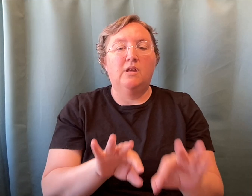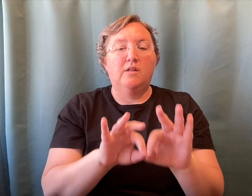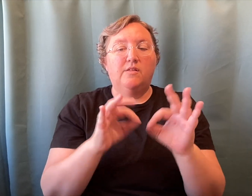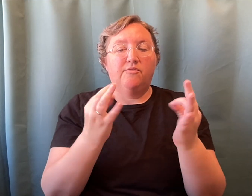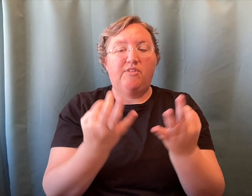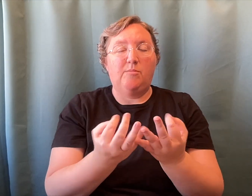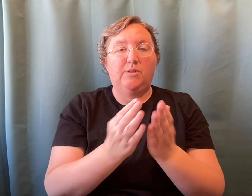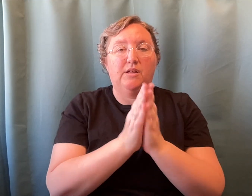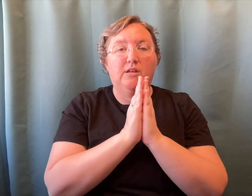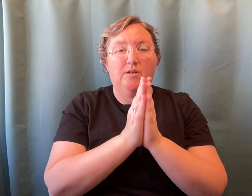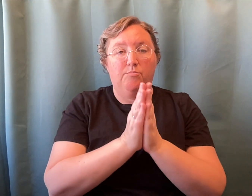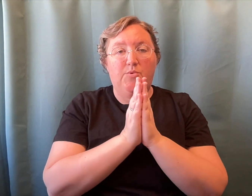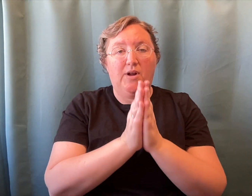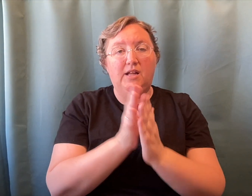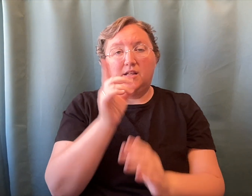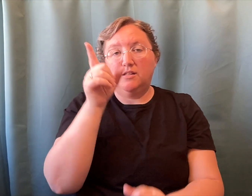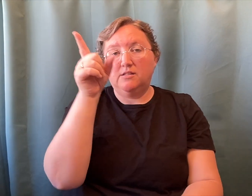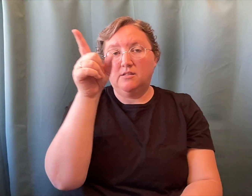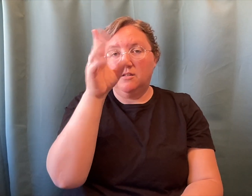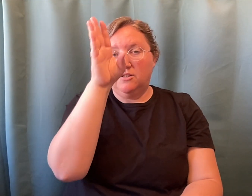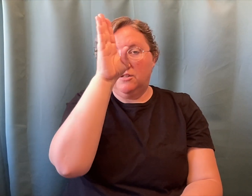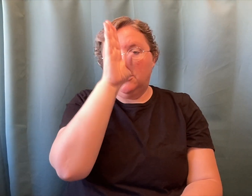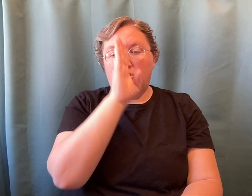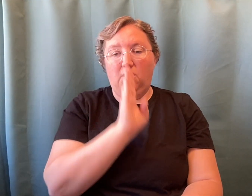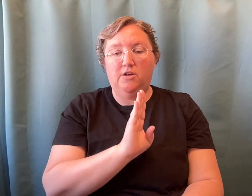The family prays to God.